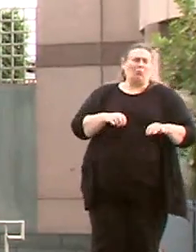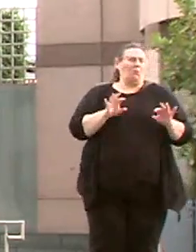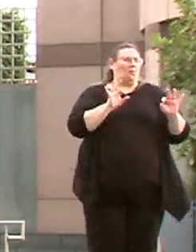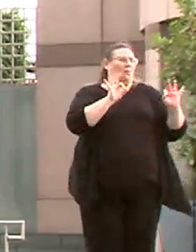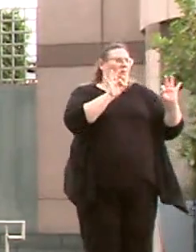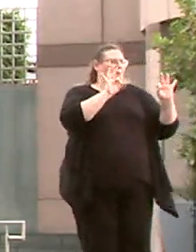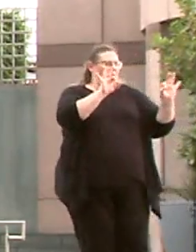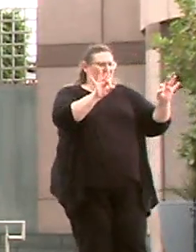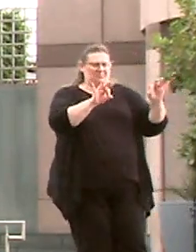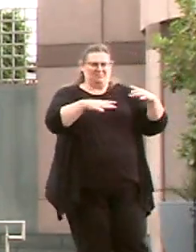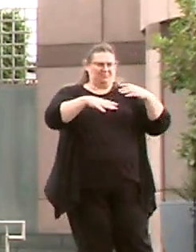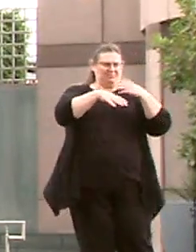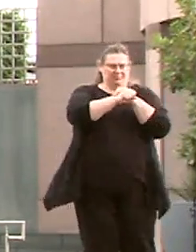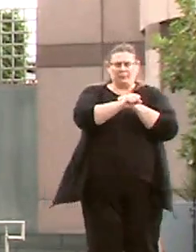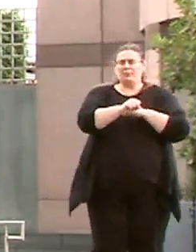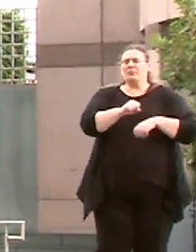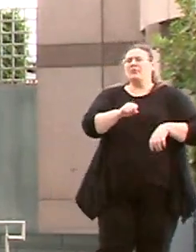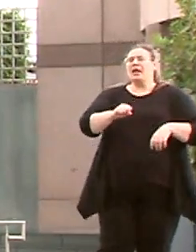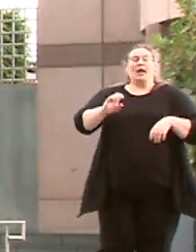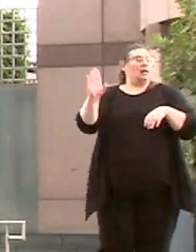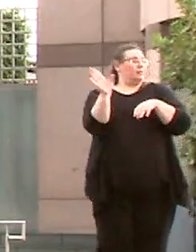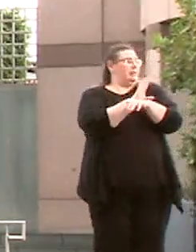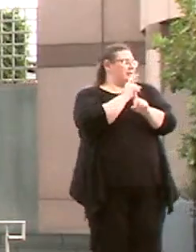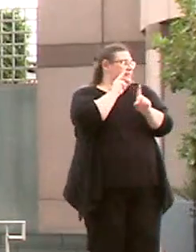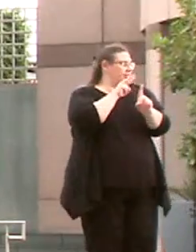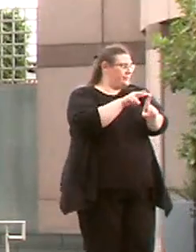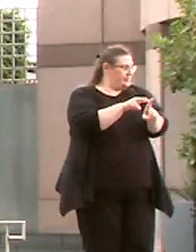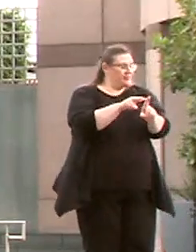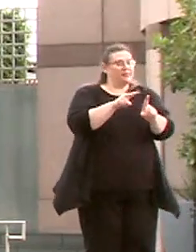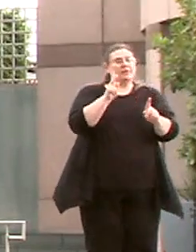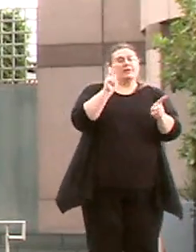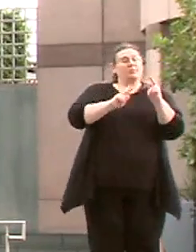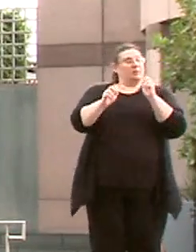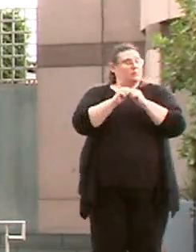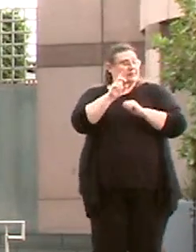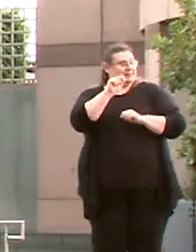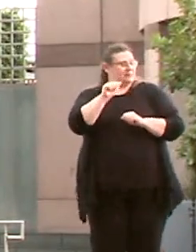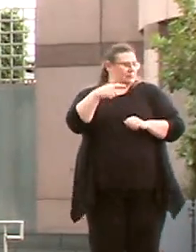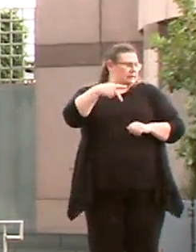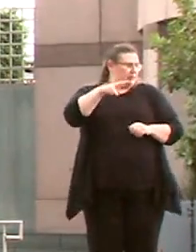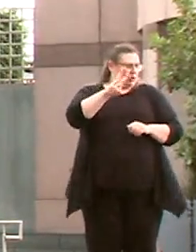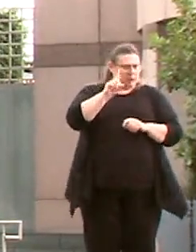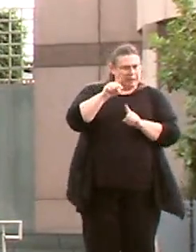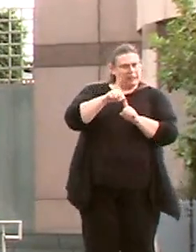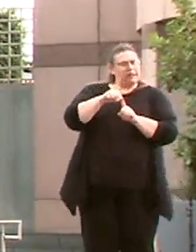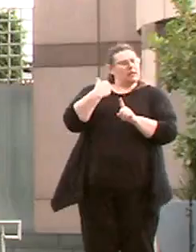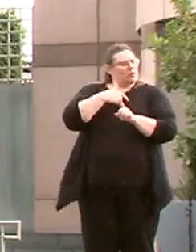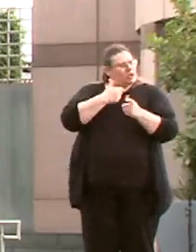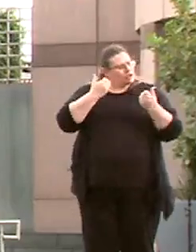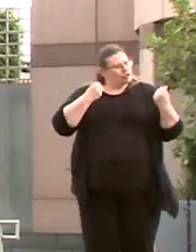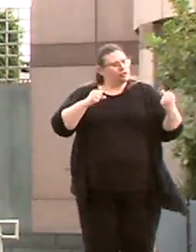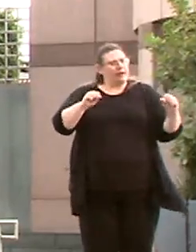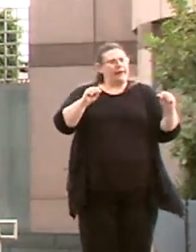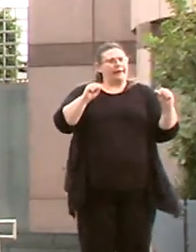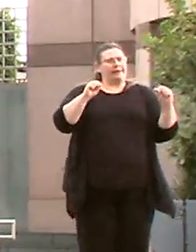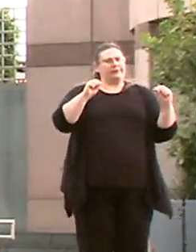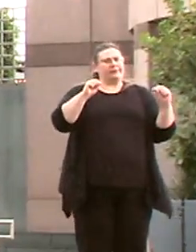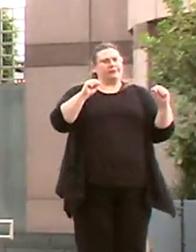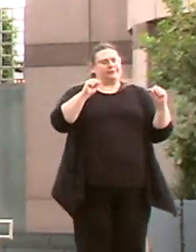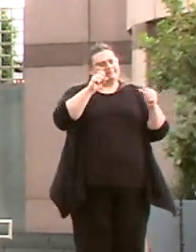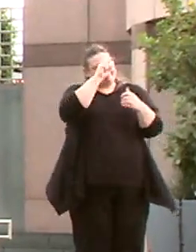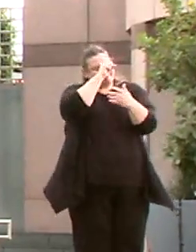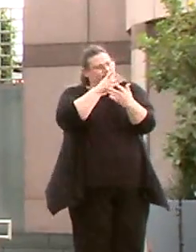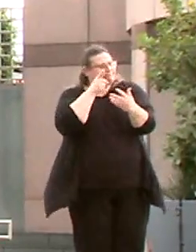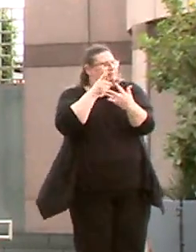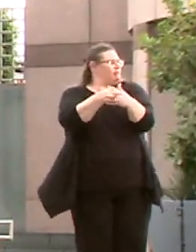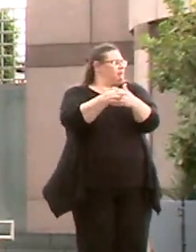Basically, from a business standpoint, people with disabilities, we are really trying to make people